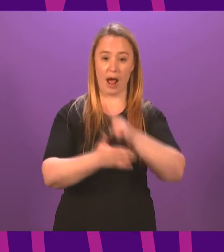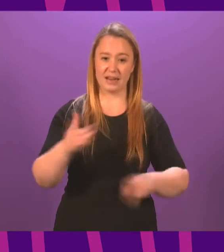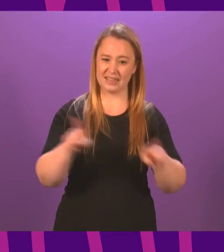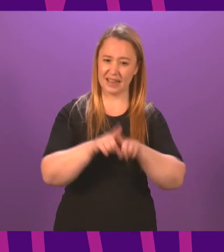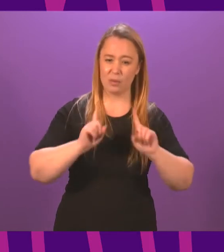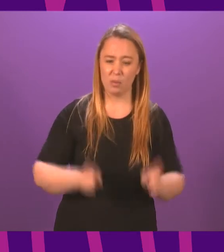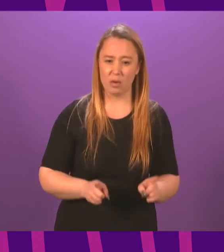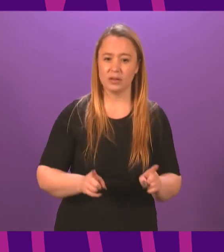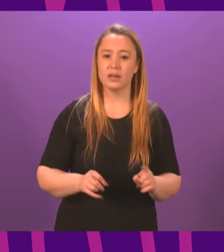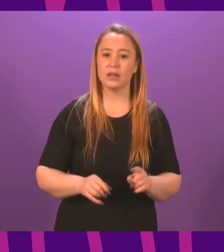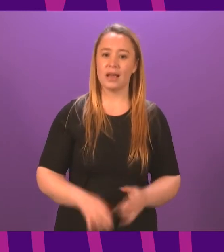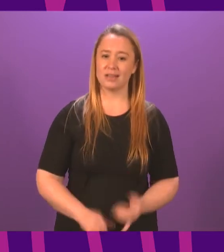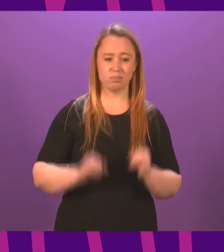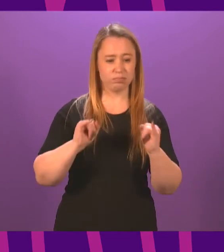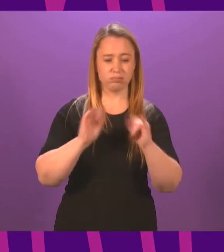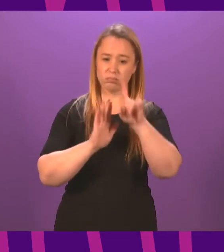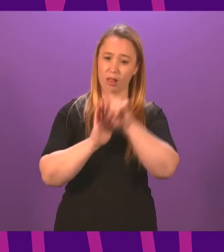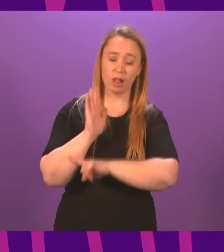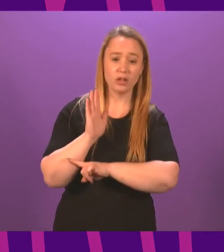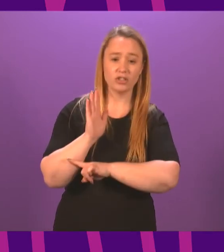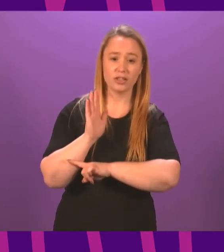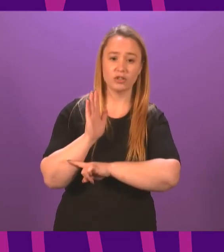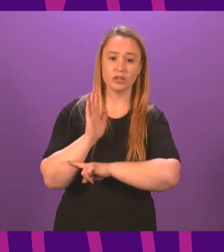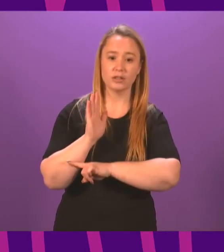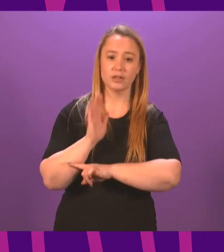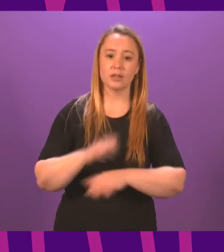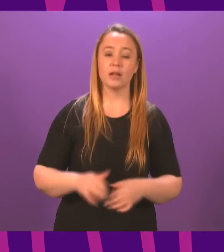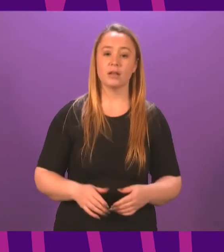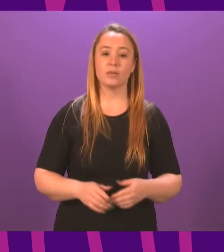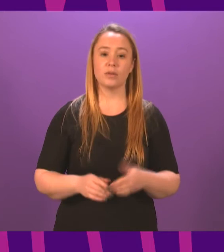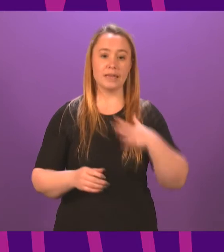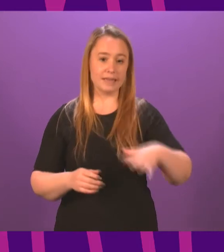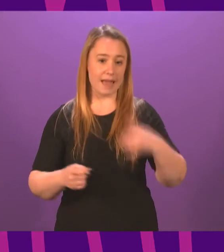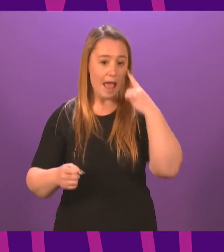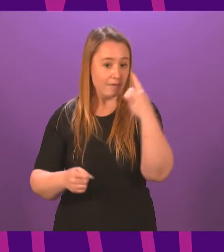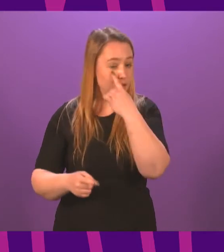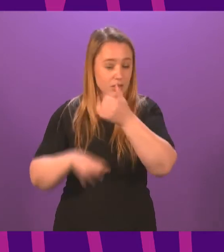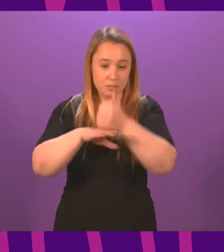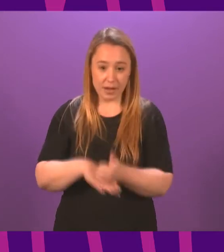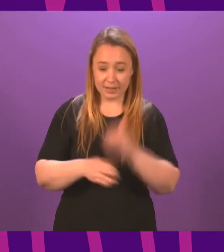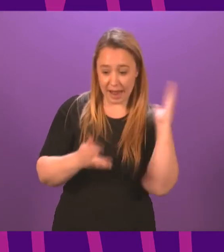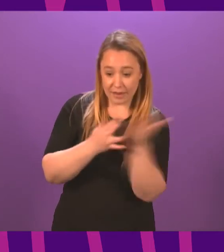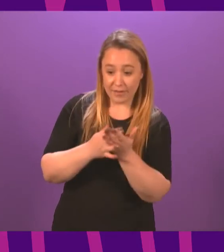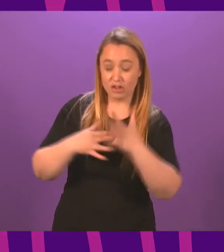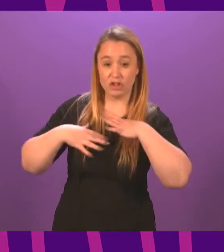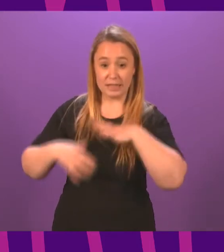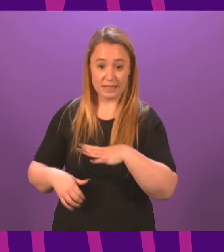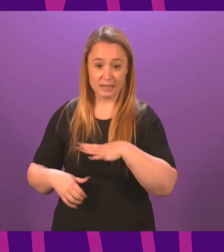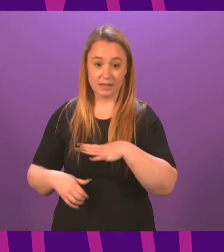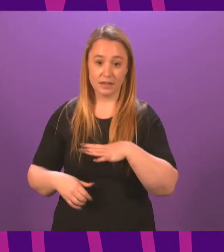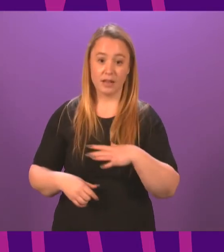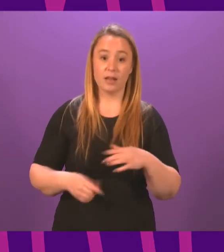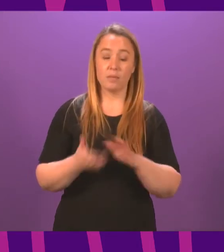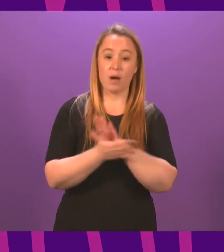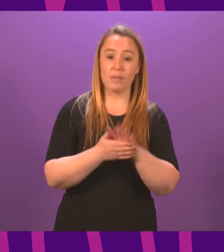and ill-considered piece of legislation rather than the evidence-based intervention we need. It risks uneven